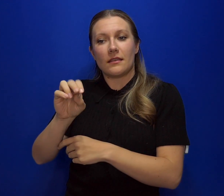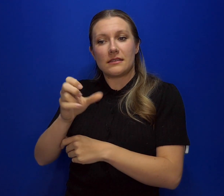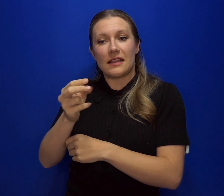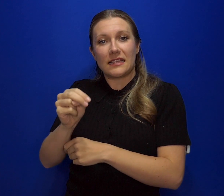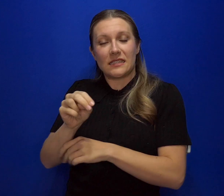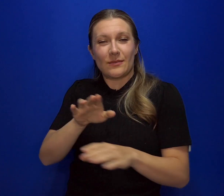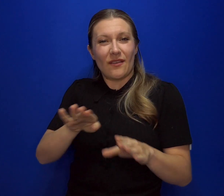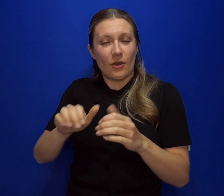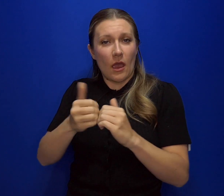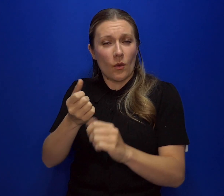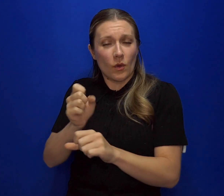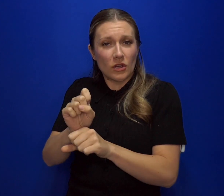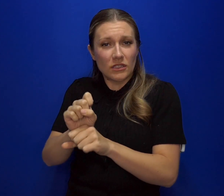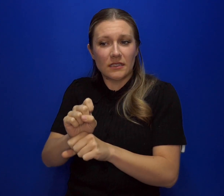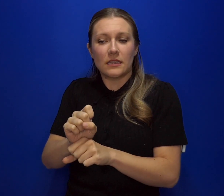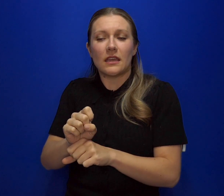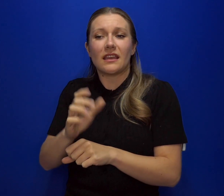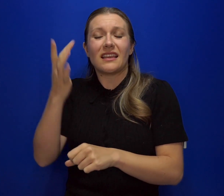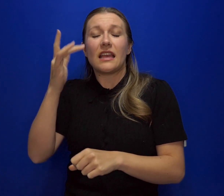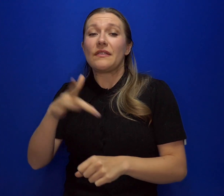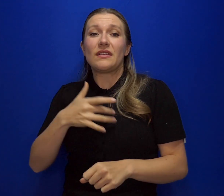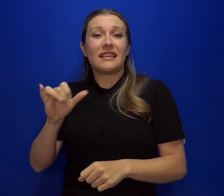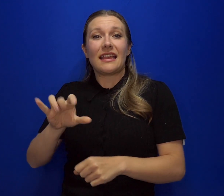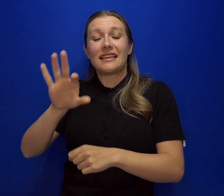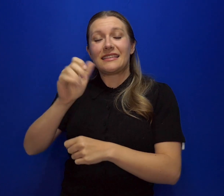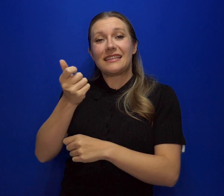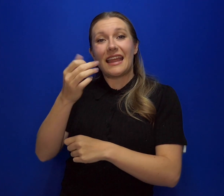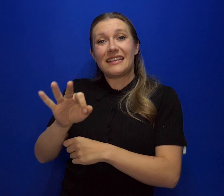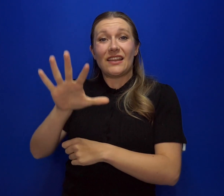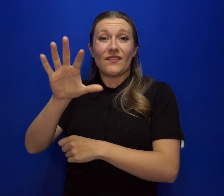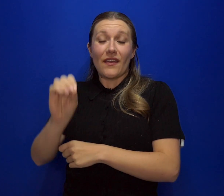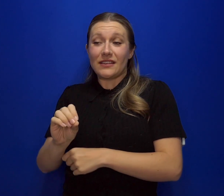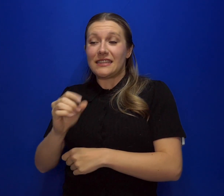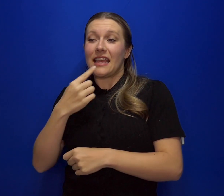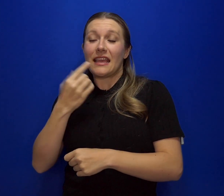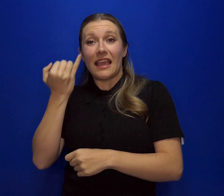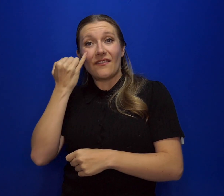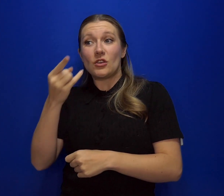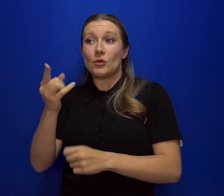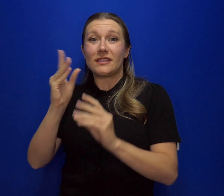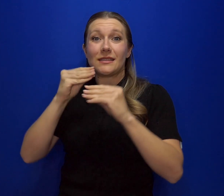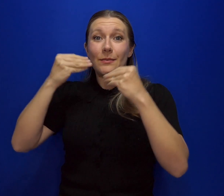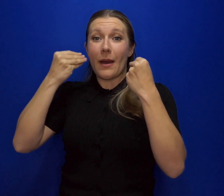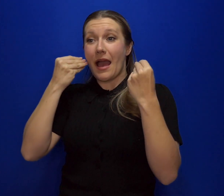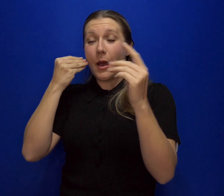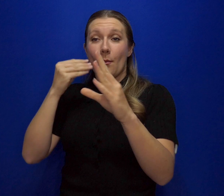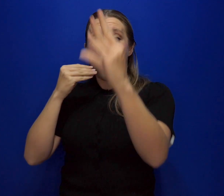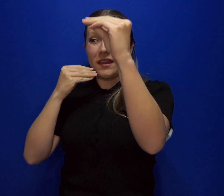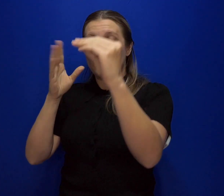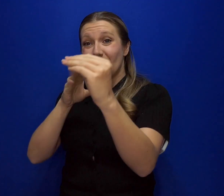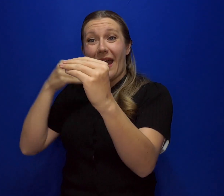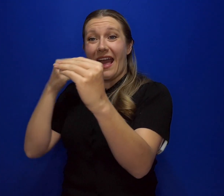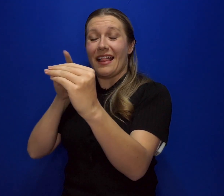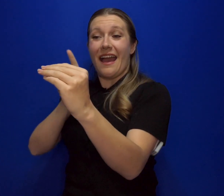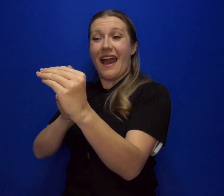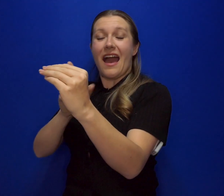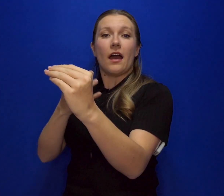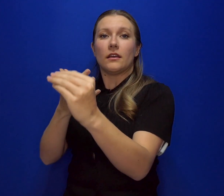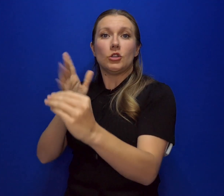them, don't do it. It feels like it's 1950 and they're like, if you smile at a boy, you're going to be pregnant. You know what I mean? Like exactly. Right.